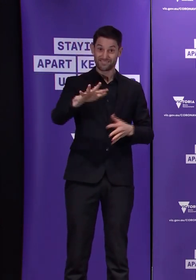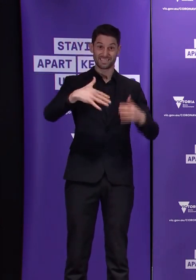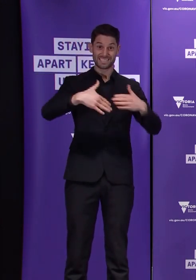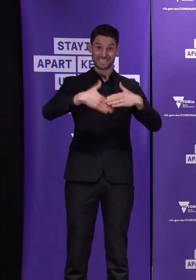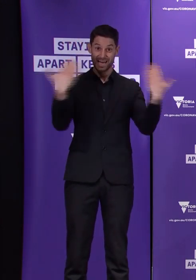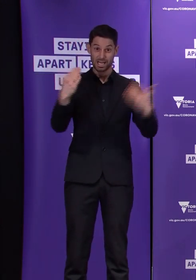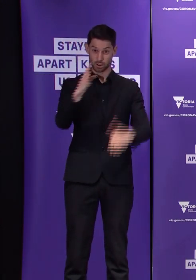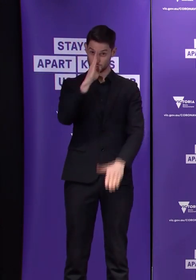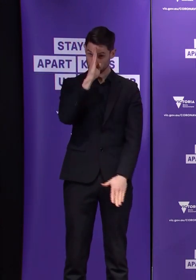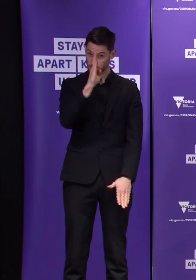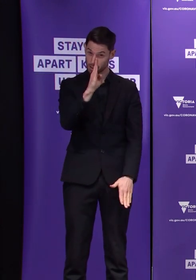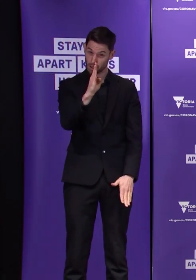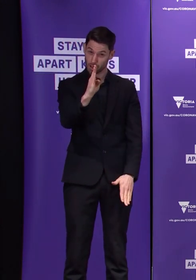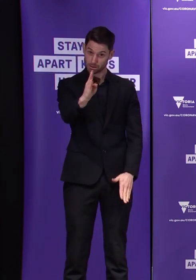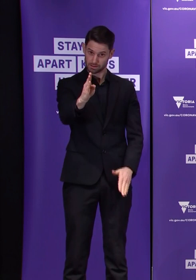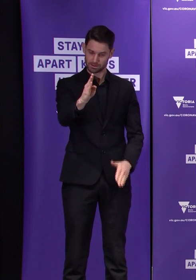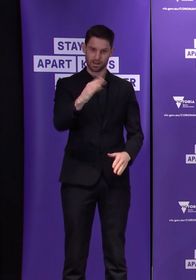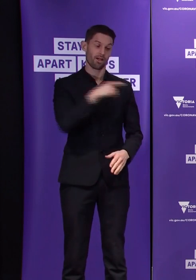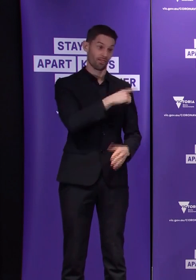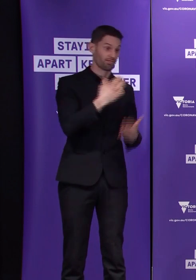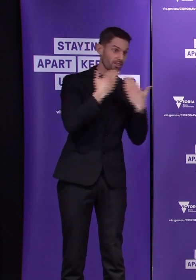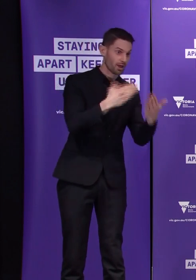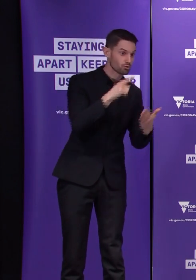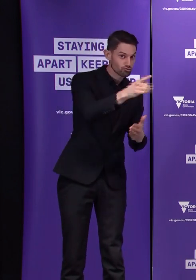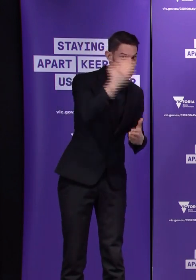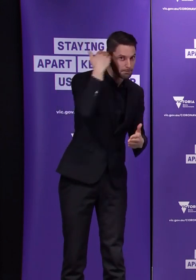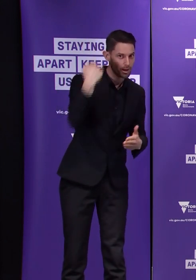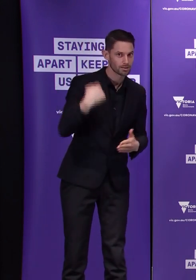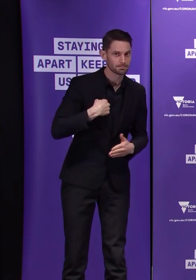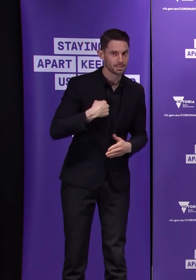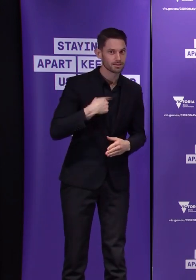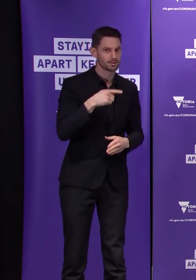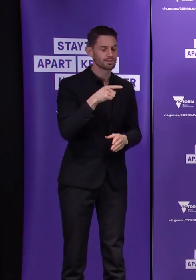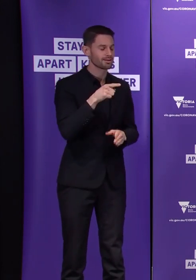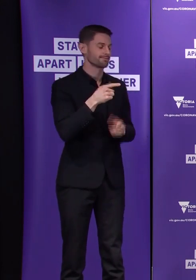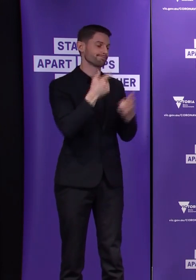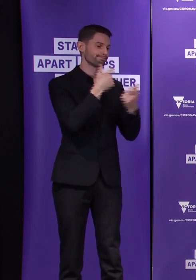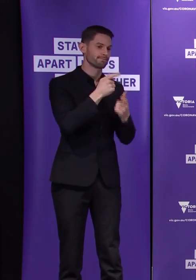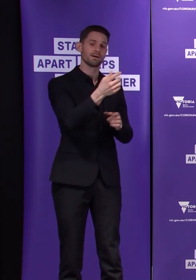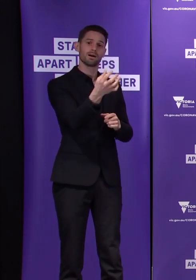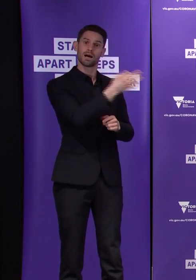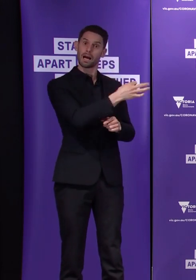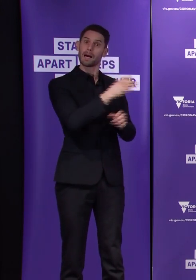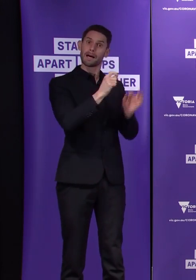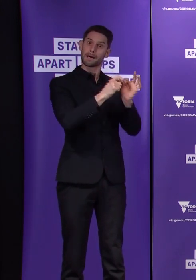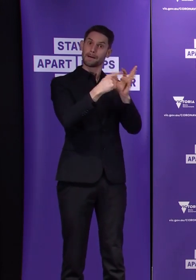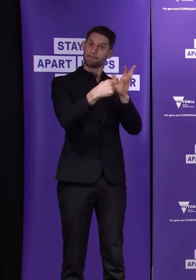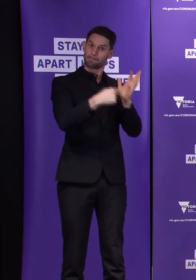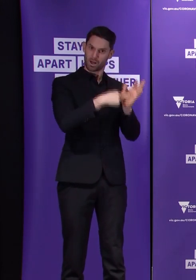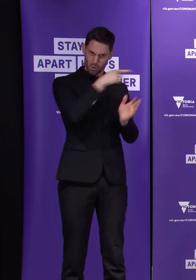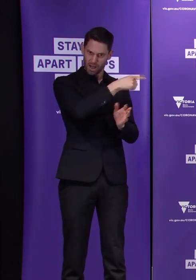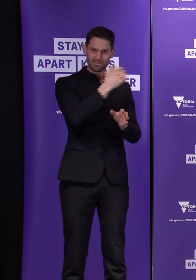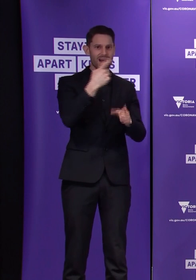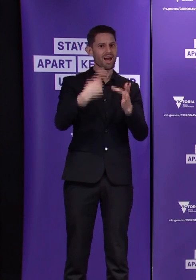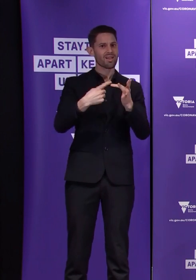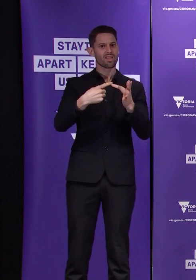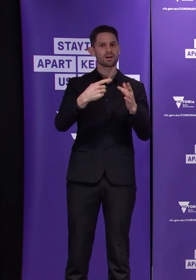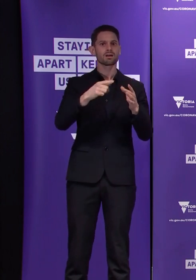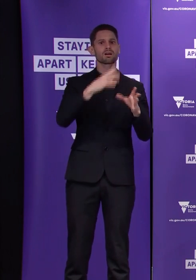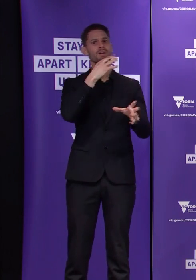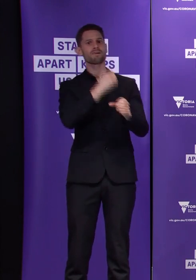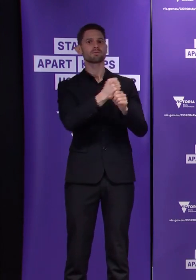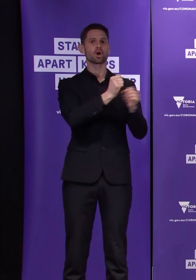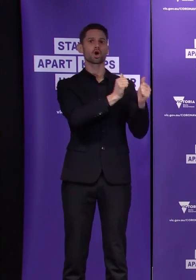You do have colleagues, you've got a deputy. Do you, and we had doctors last week suggesting that if